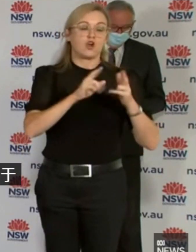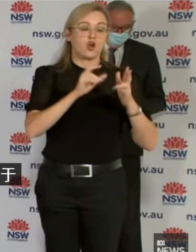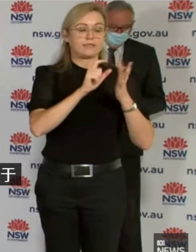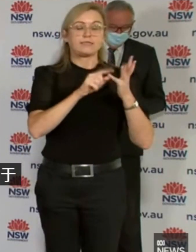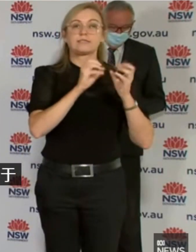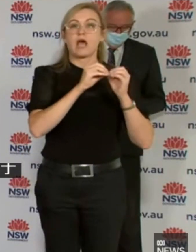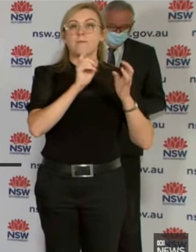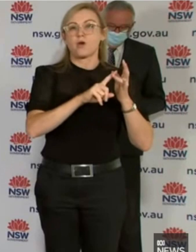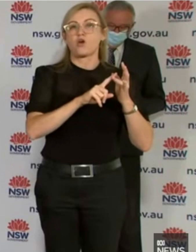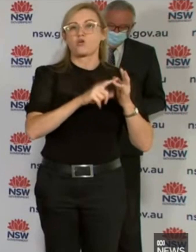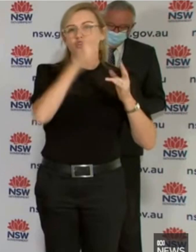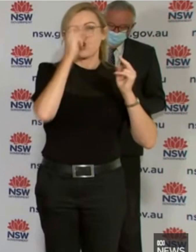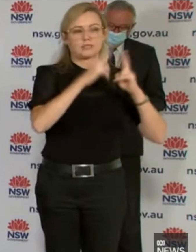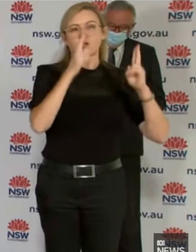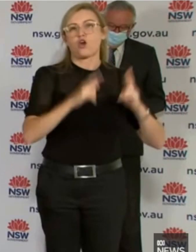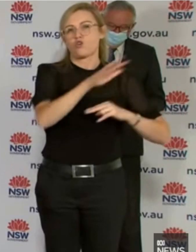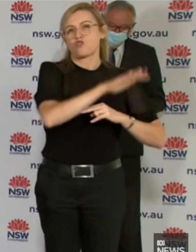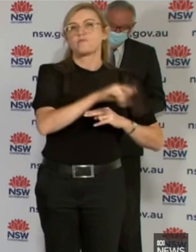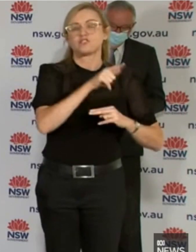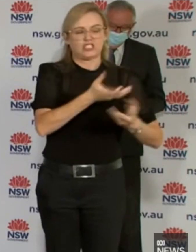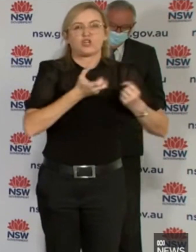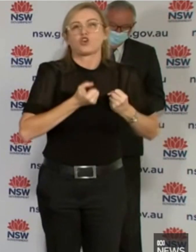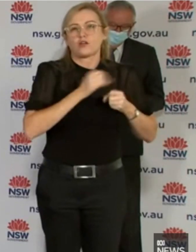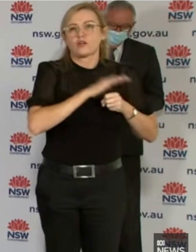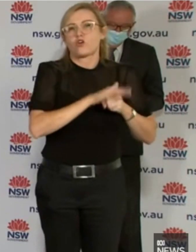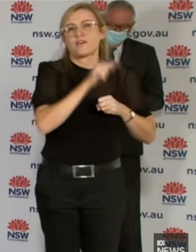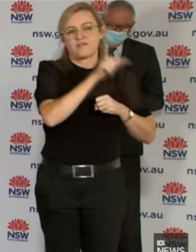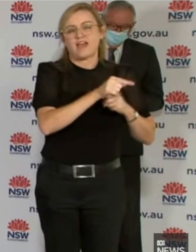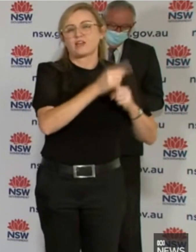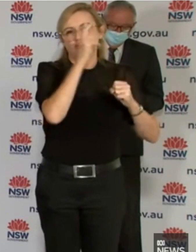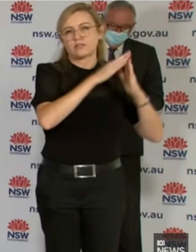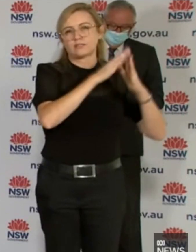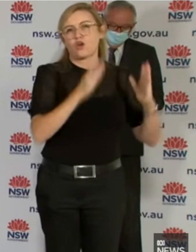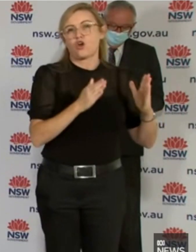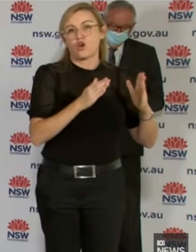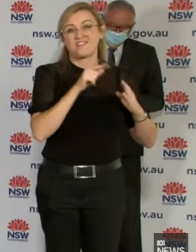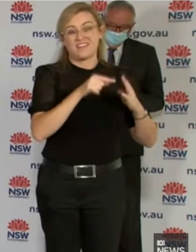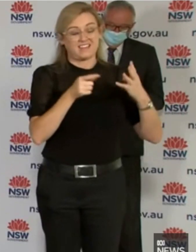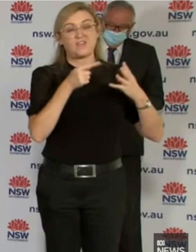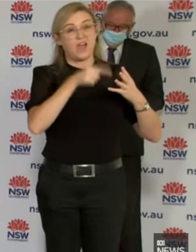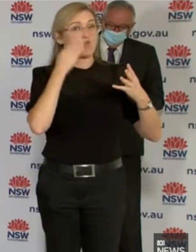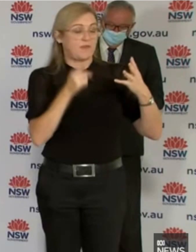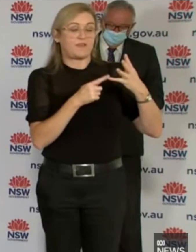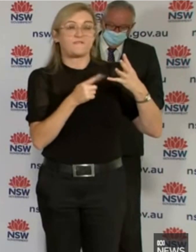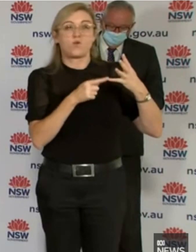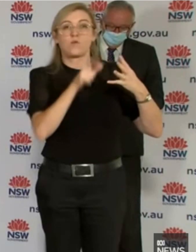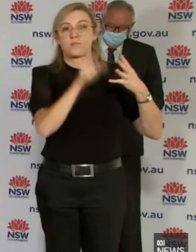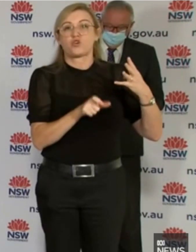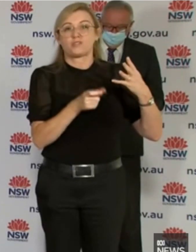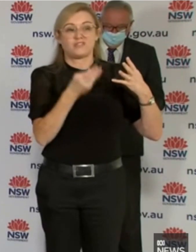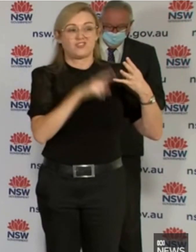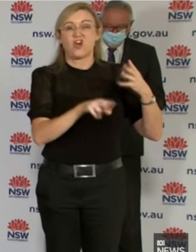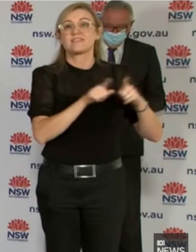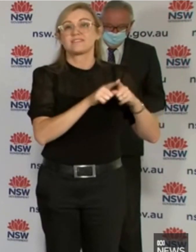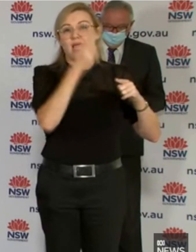Care Facility in Dubbo, where she acquired her infection. And this is the 4th death linked to the outbreak at